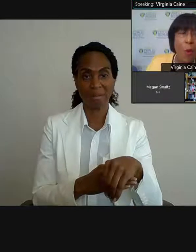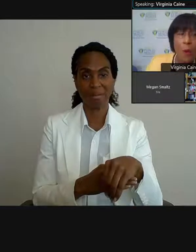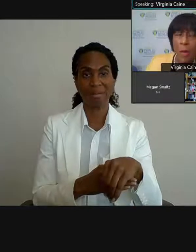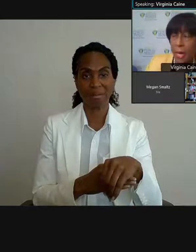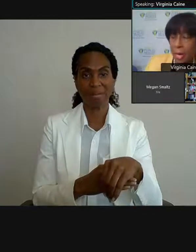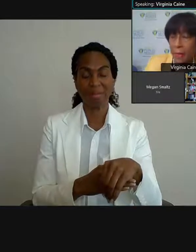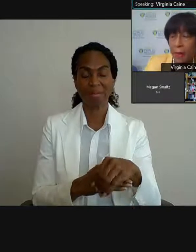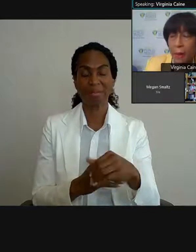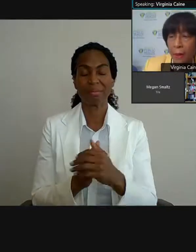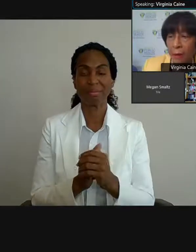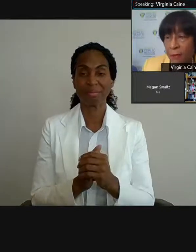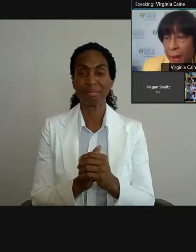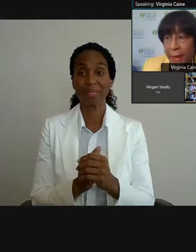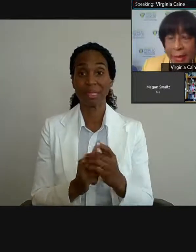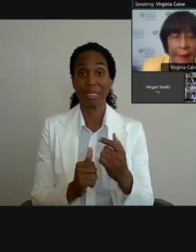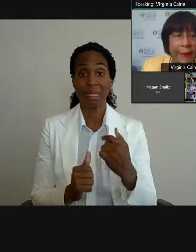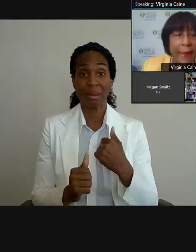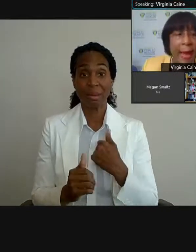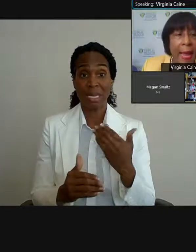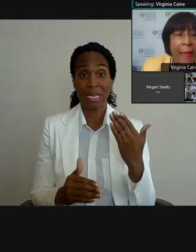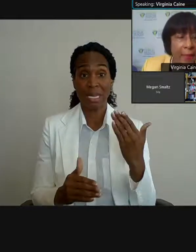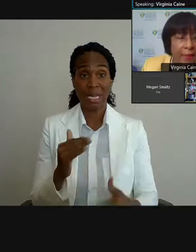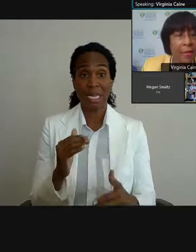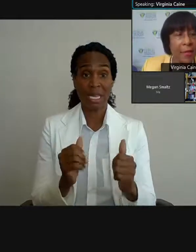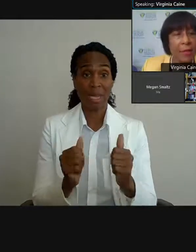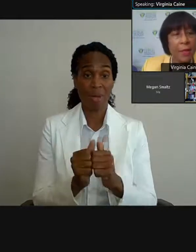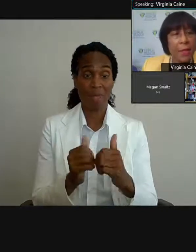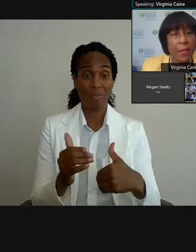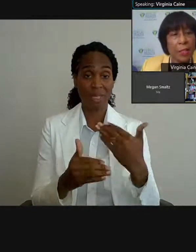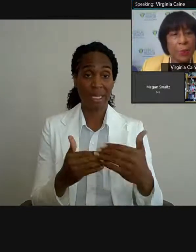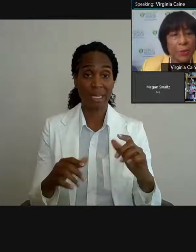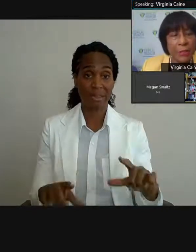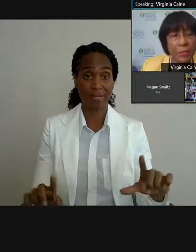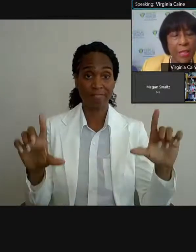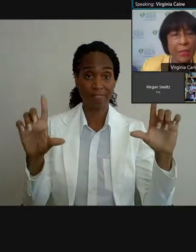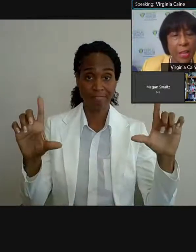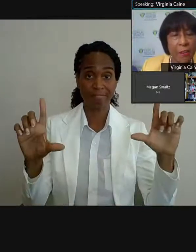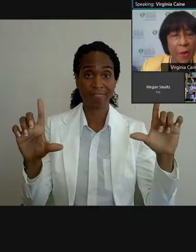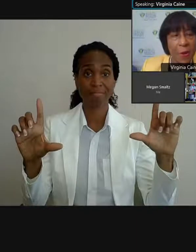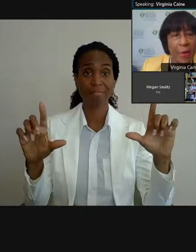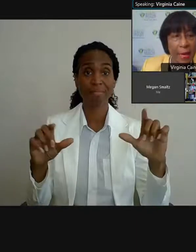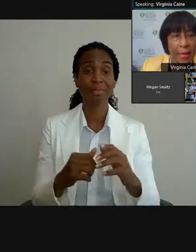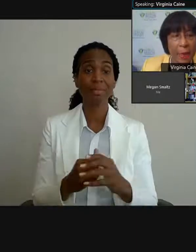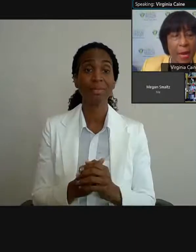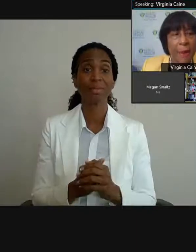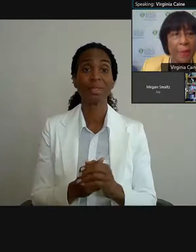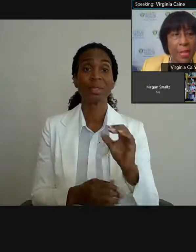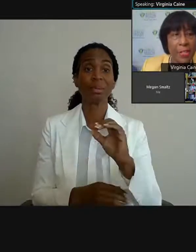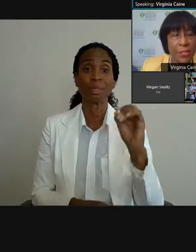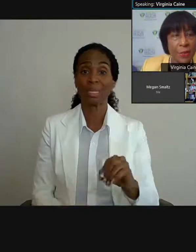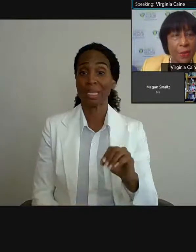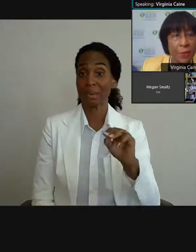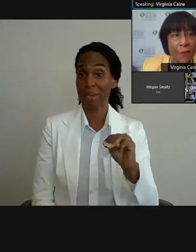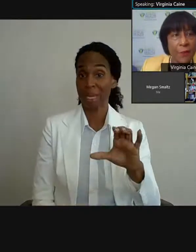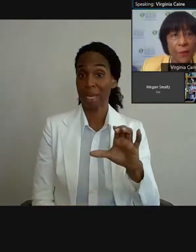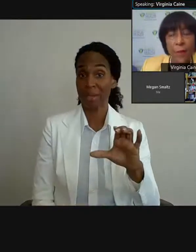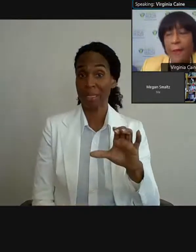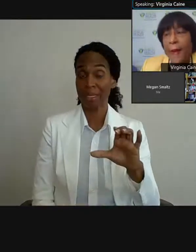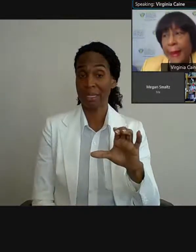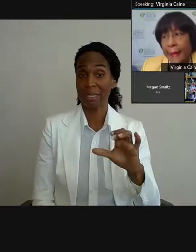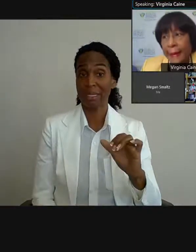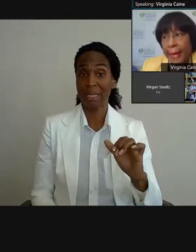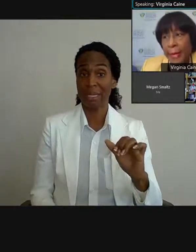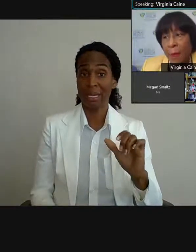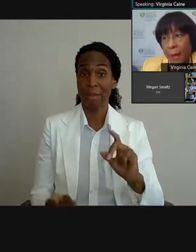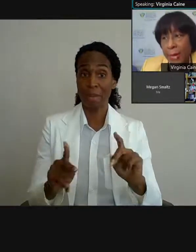So I will end with my next slide is the percent of Marion County population